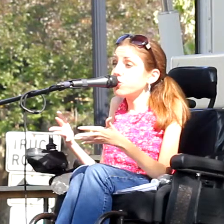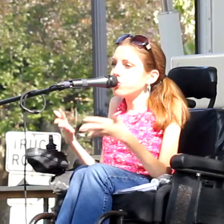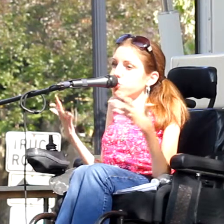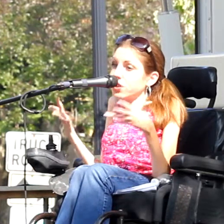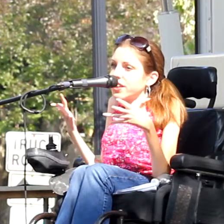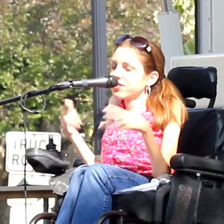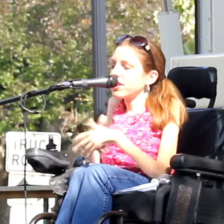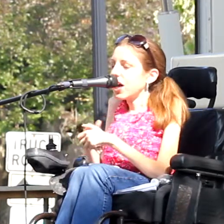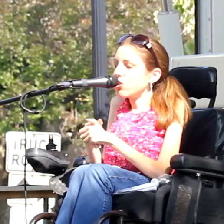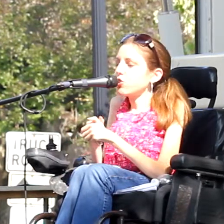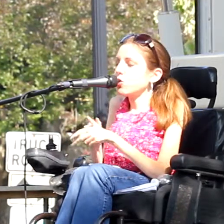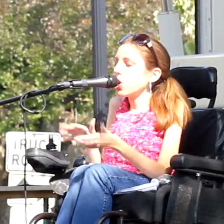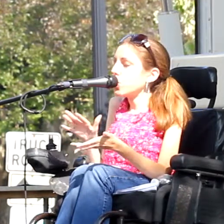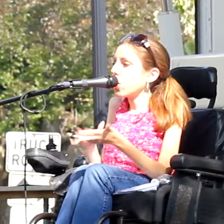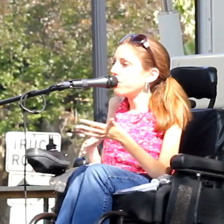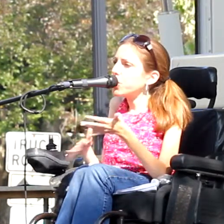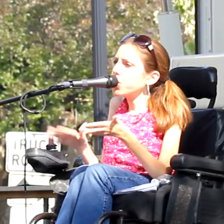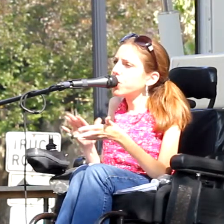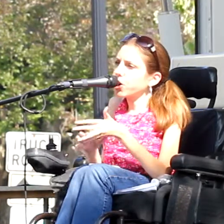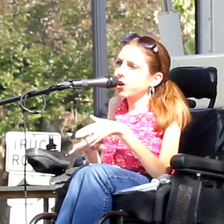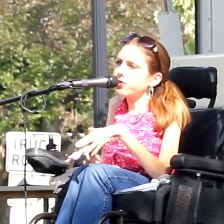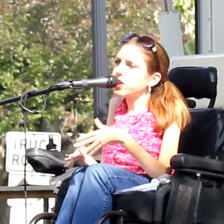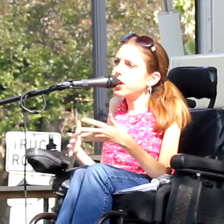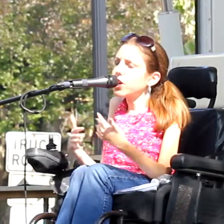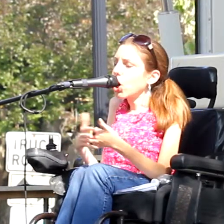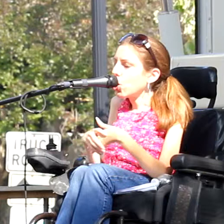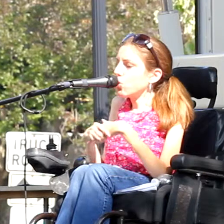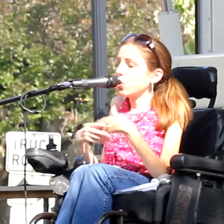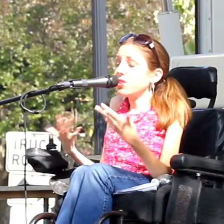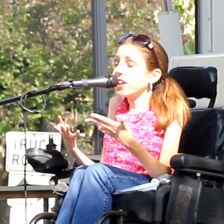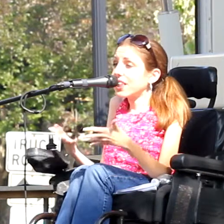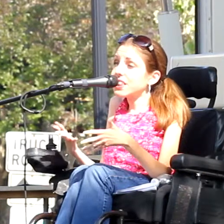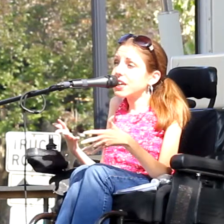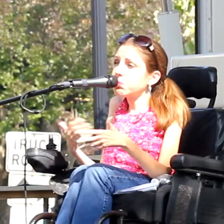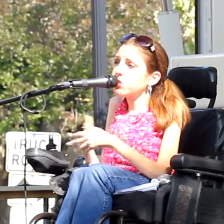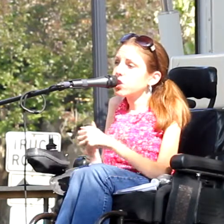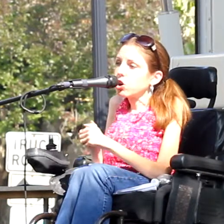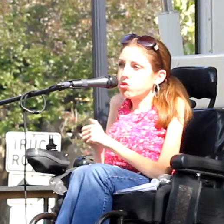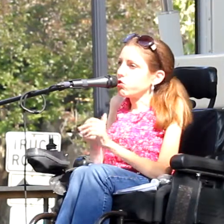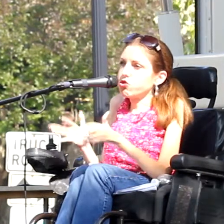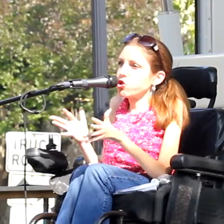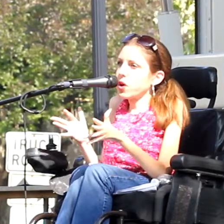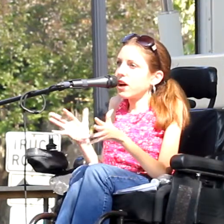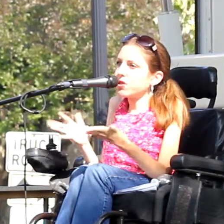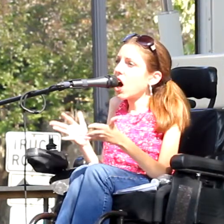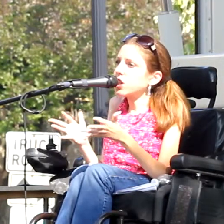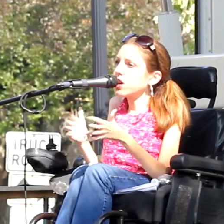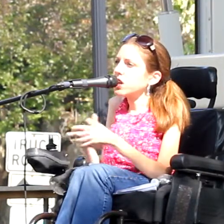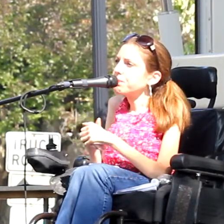anything, she starts into a list. She goes, are you hard of hearing? Are you hard of seeing? Are you missing any limbs? Do you